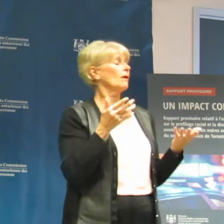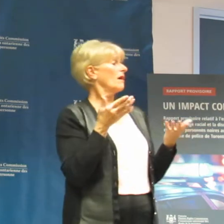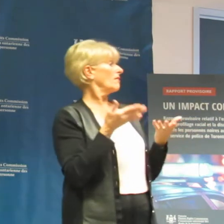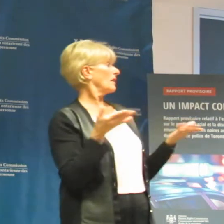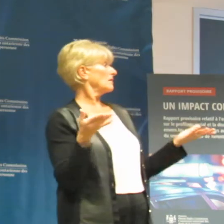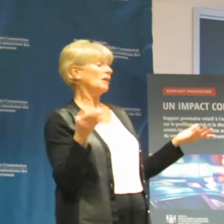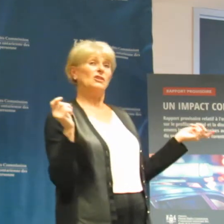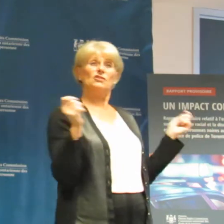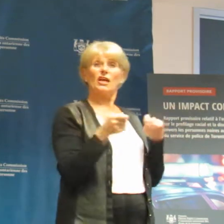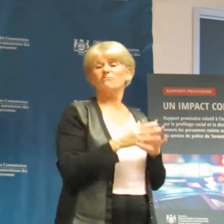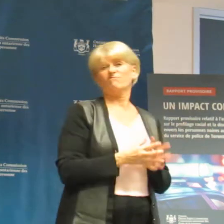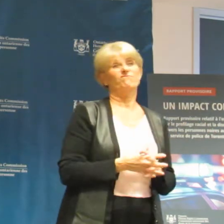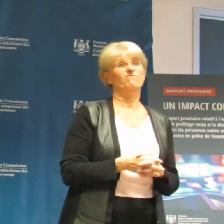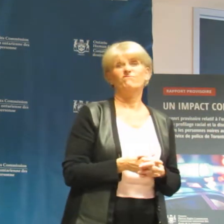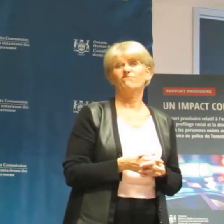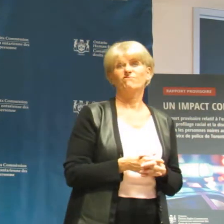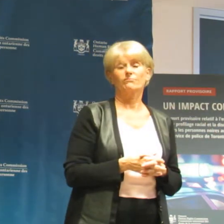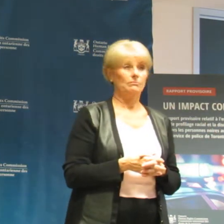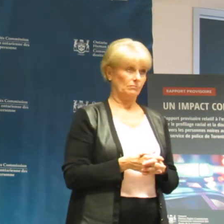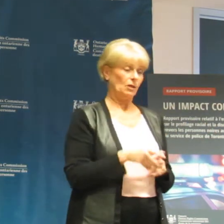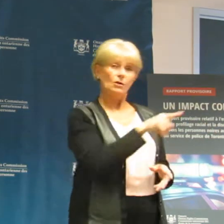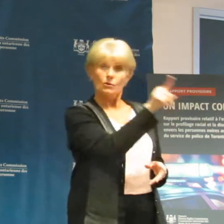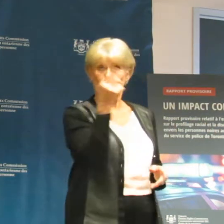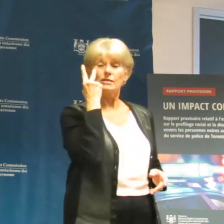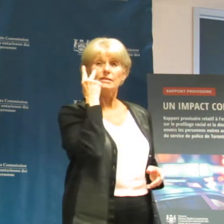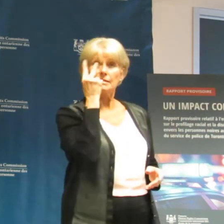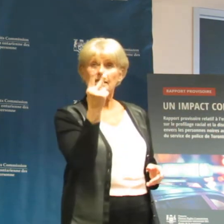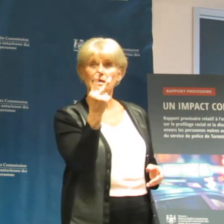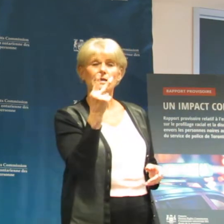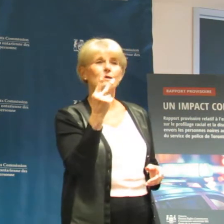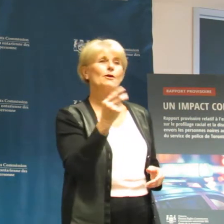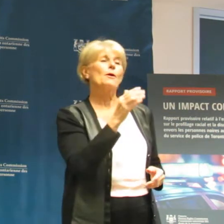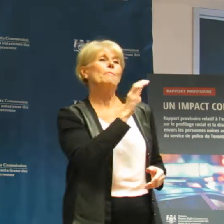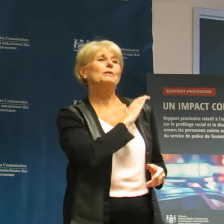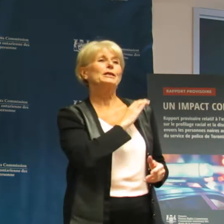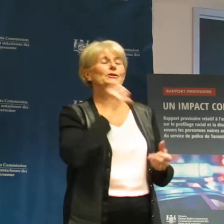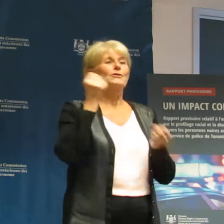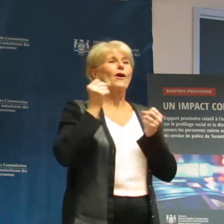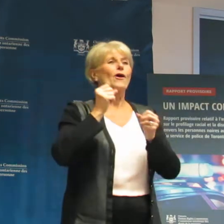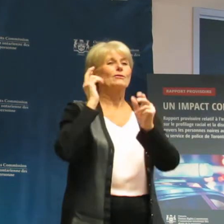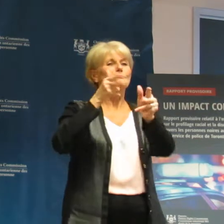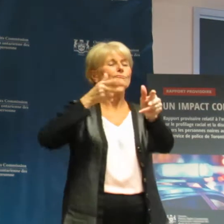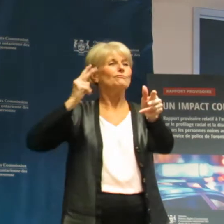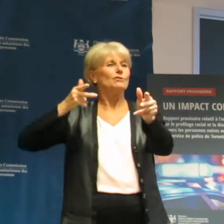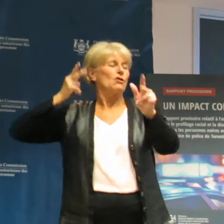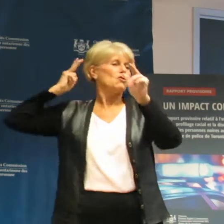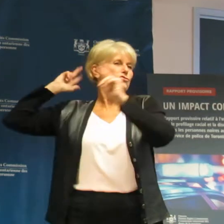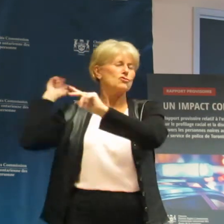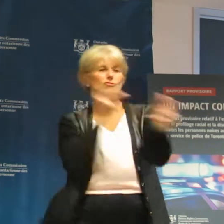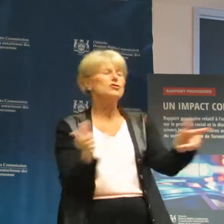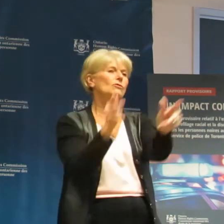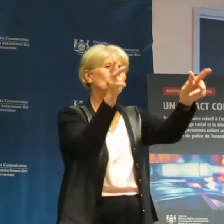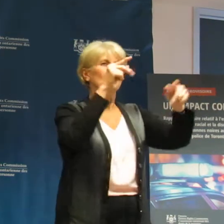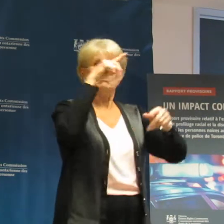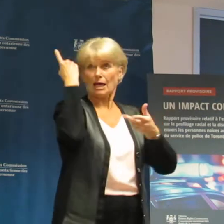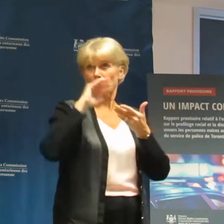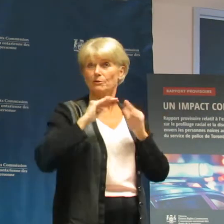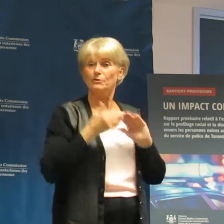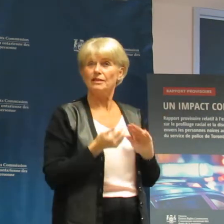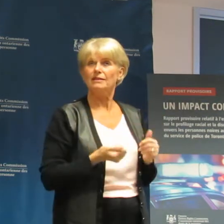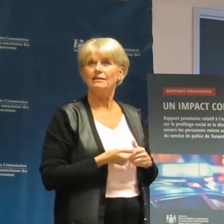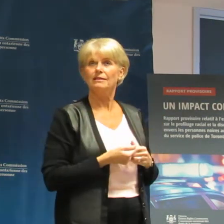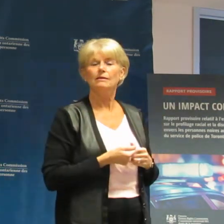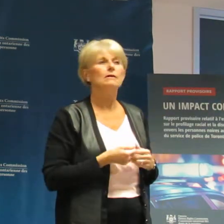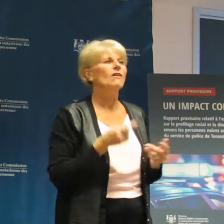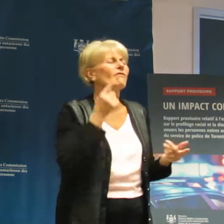haven't changed. Have you ever witnessed a convoy of police cars that rain down on the Black community for